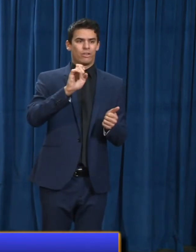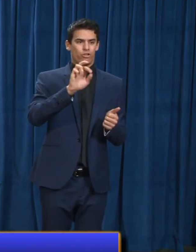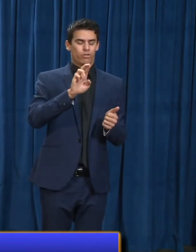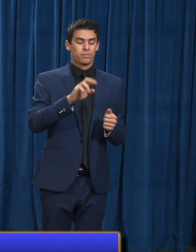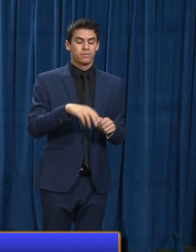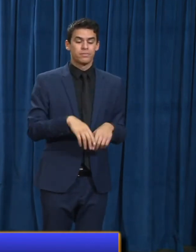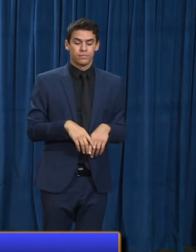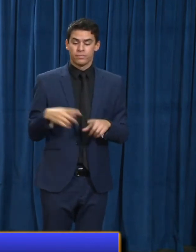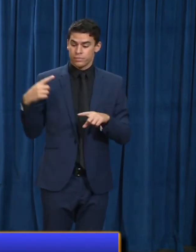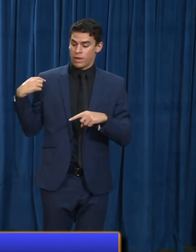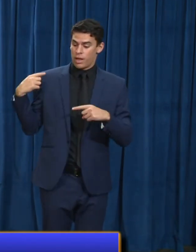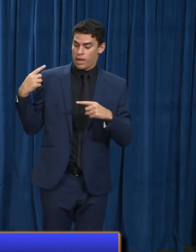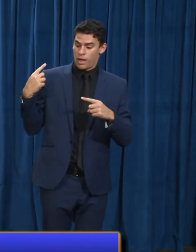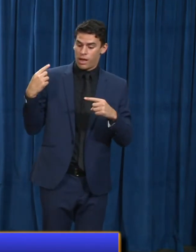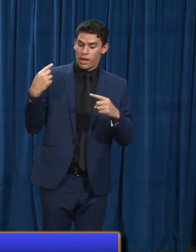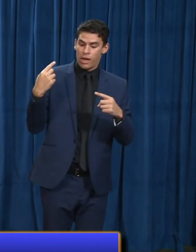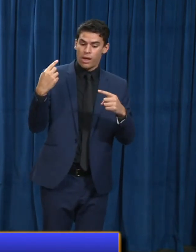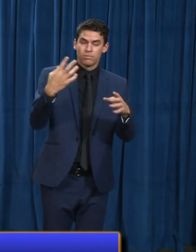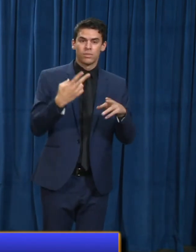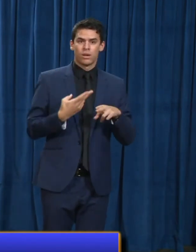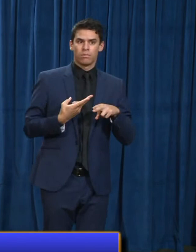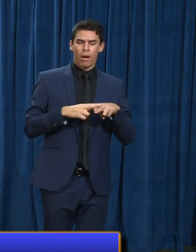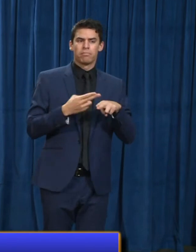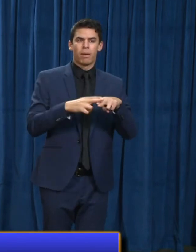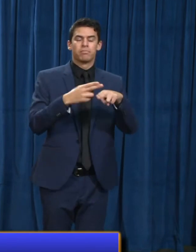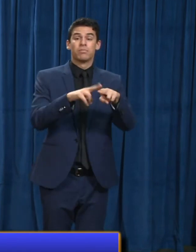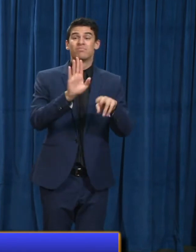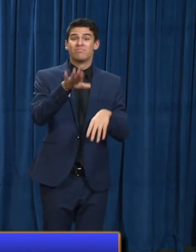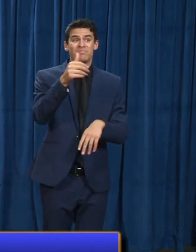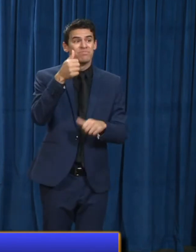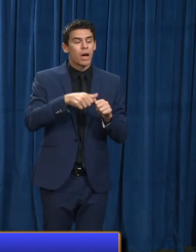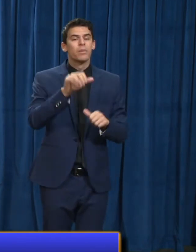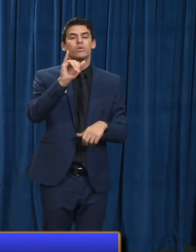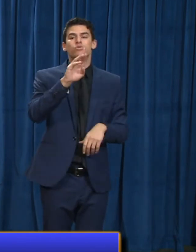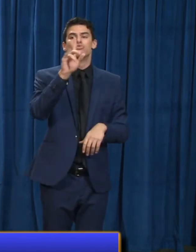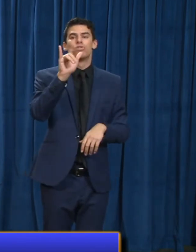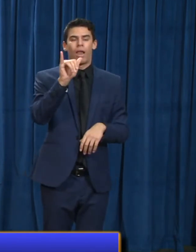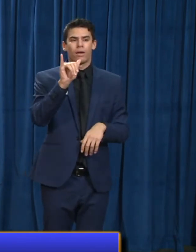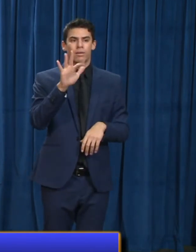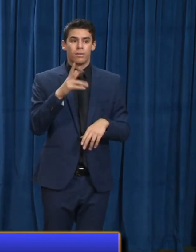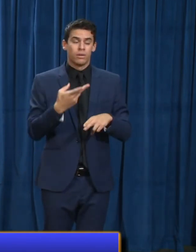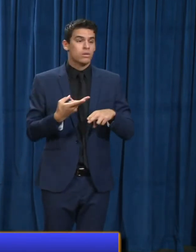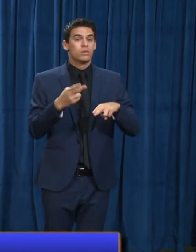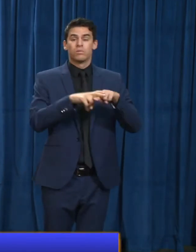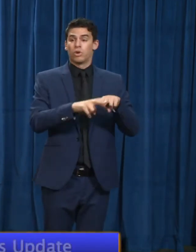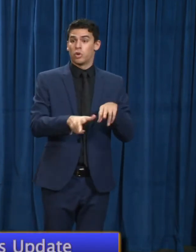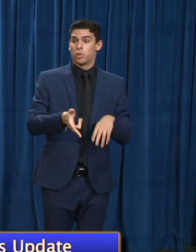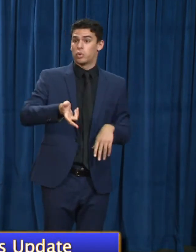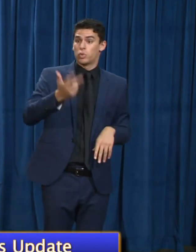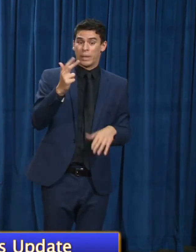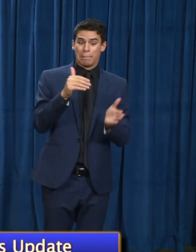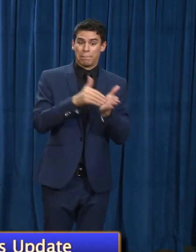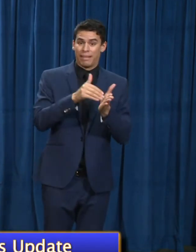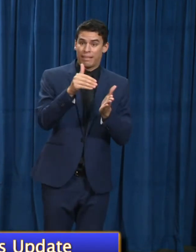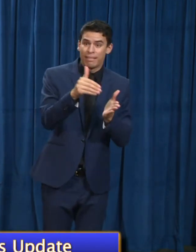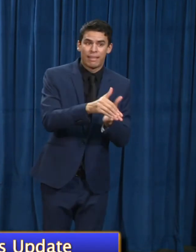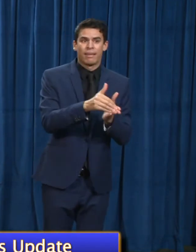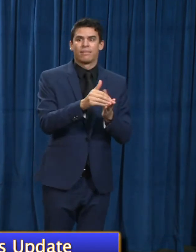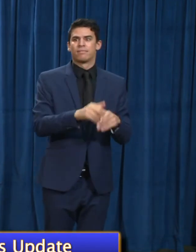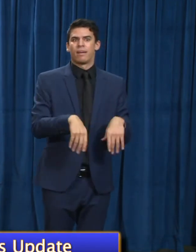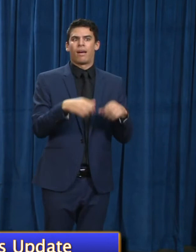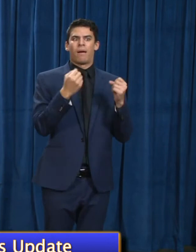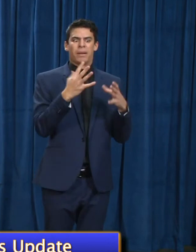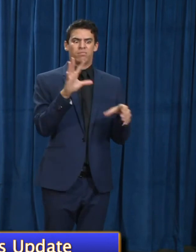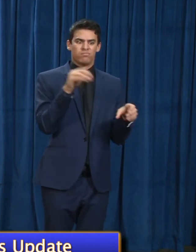time, we saw concentration spike back in July to a high of 3 million gene copies of the virus per liter,